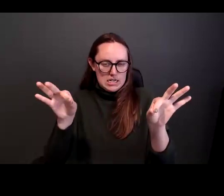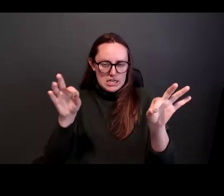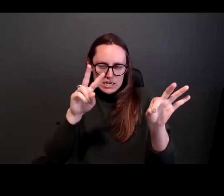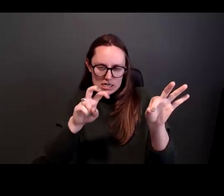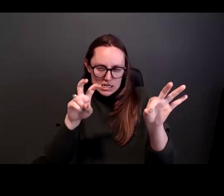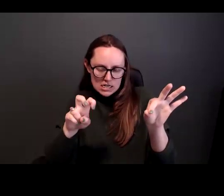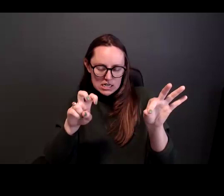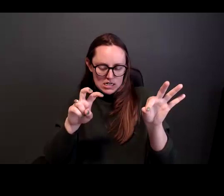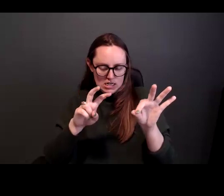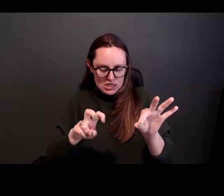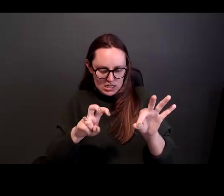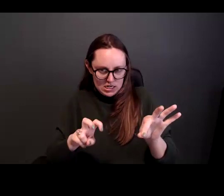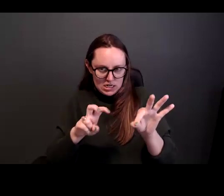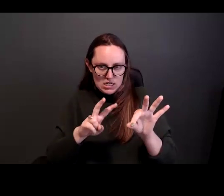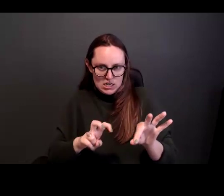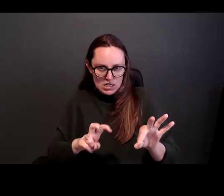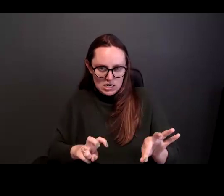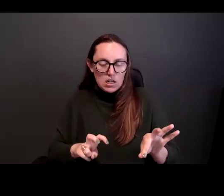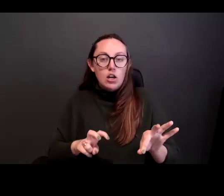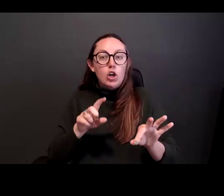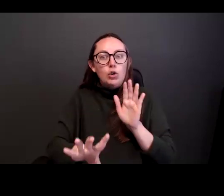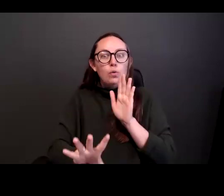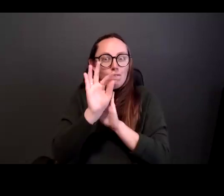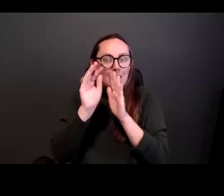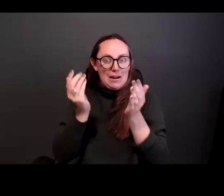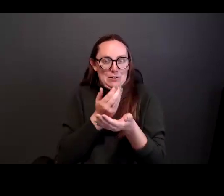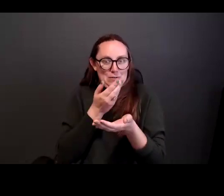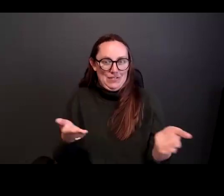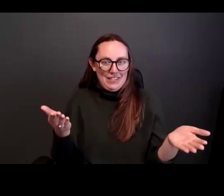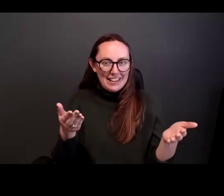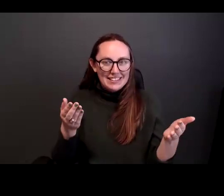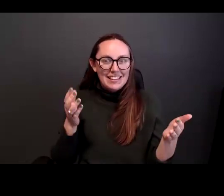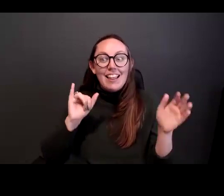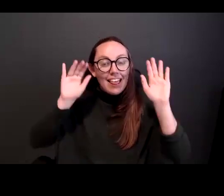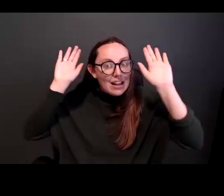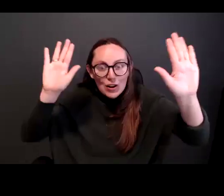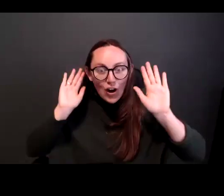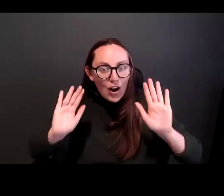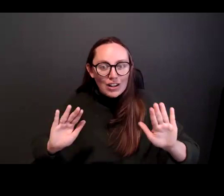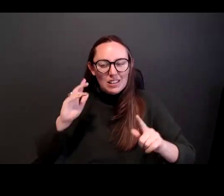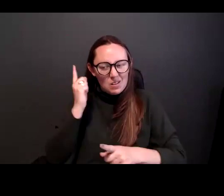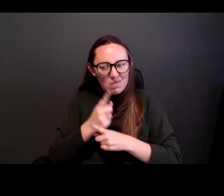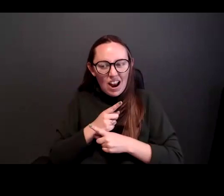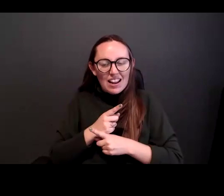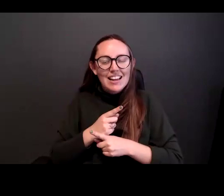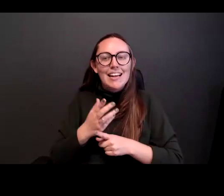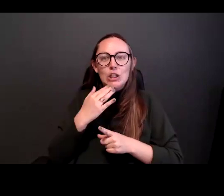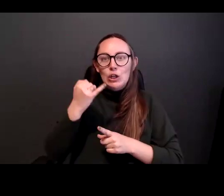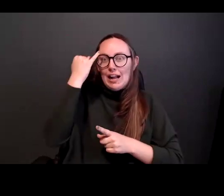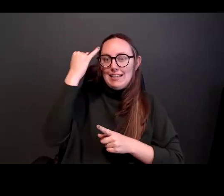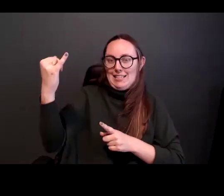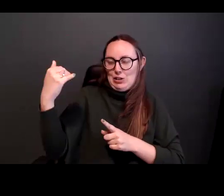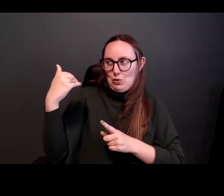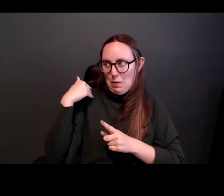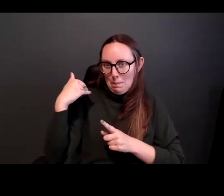one of the things that's so great about this, reminding ourselves that this is an oral history project. It's